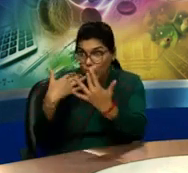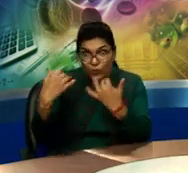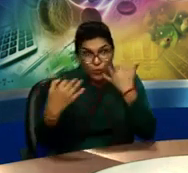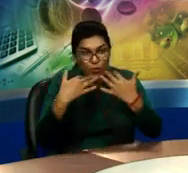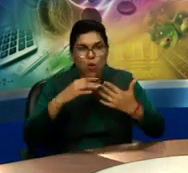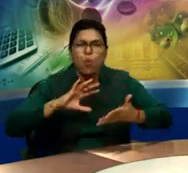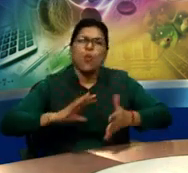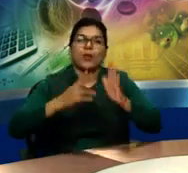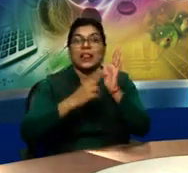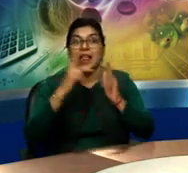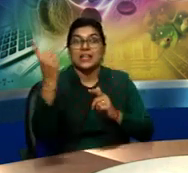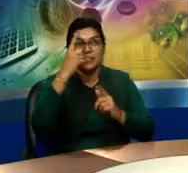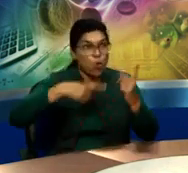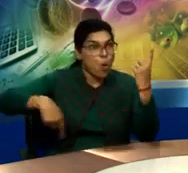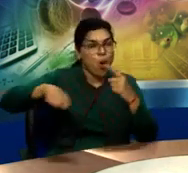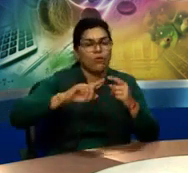would be disciplined, every citizen